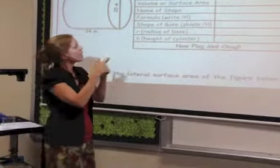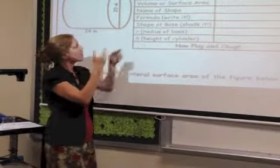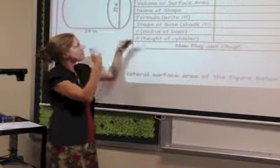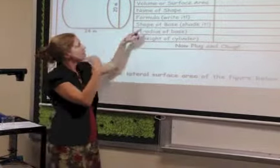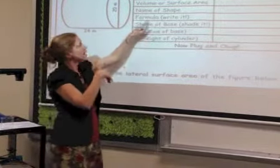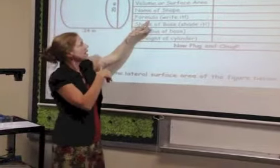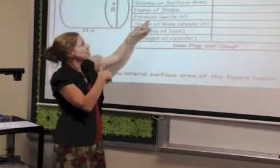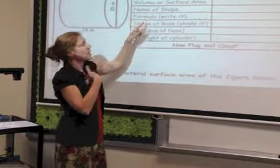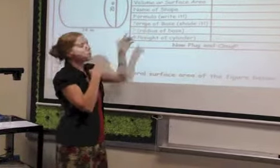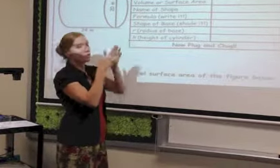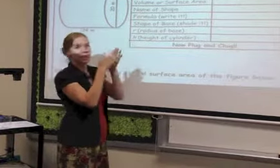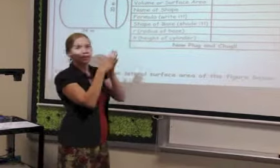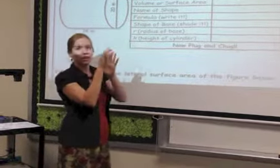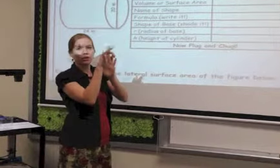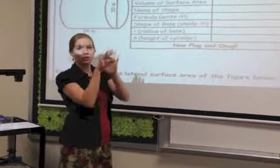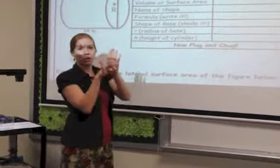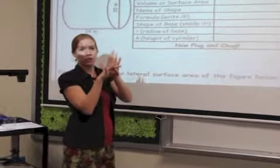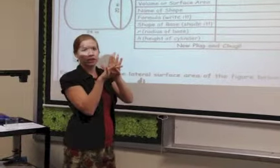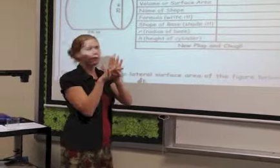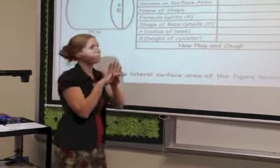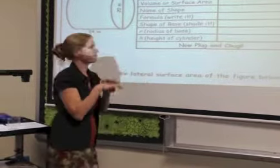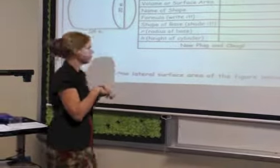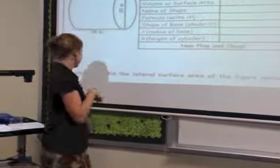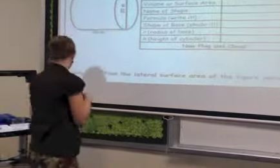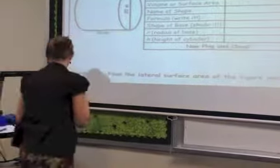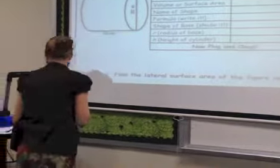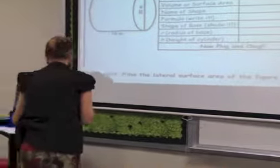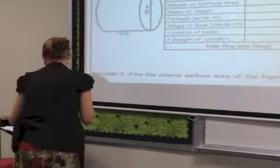then next, I'm going to write down the formula.